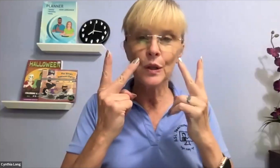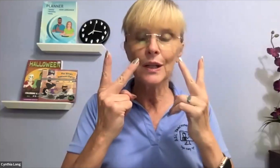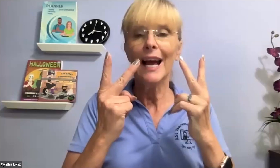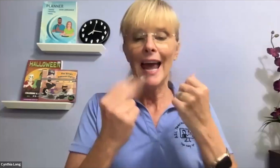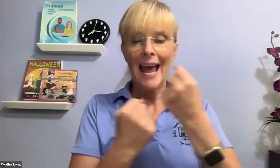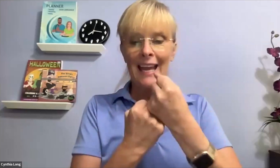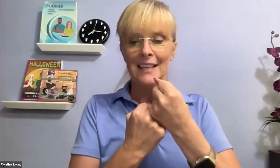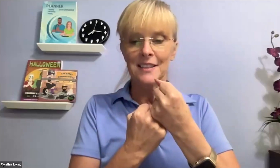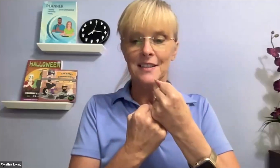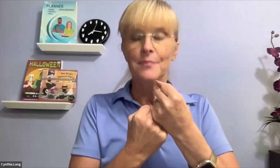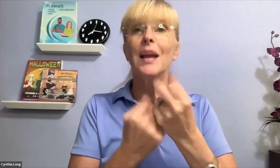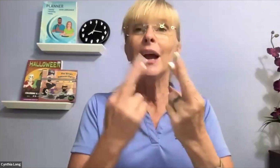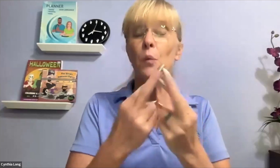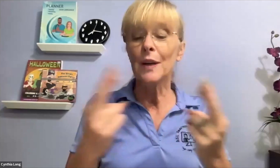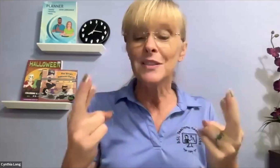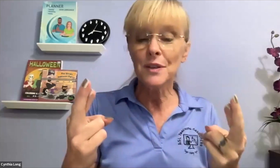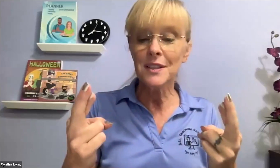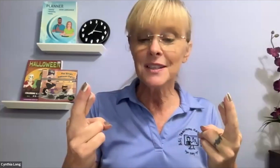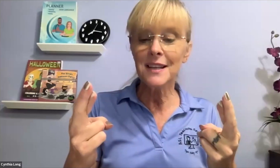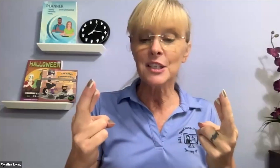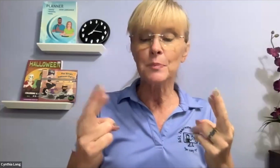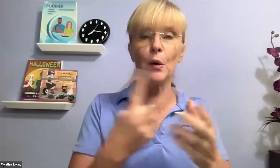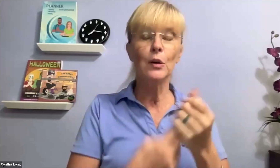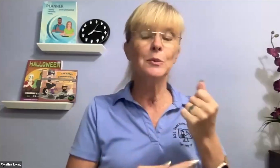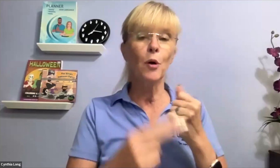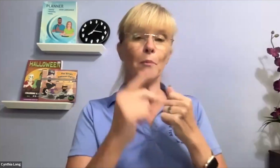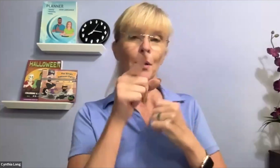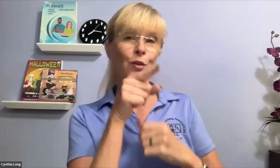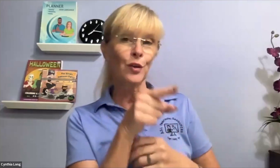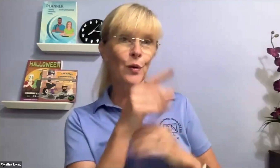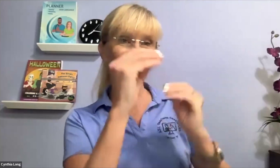visual aids and resources that support both you as